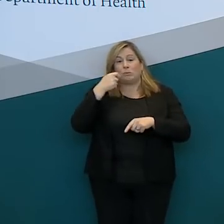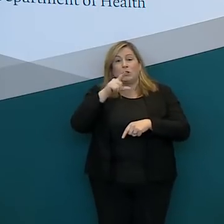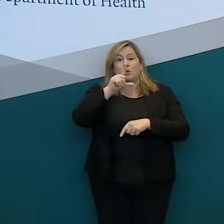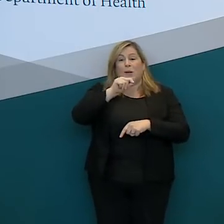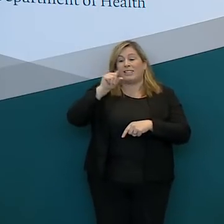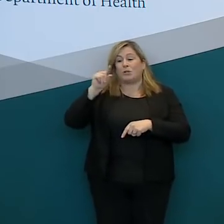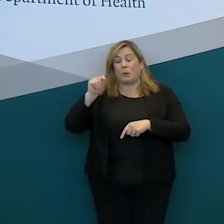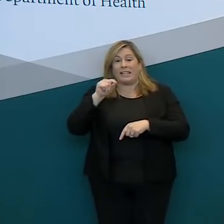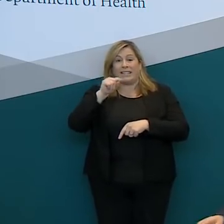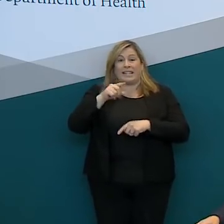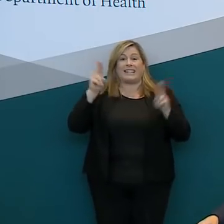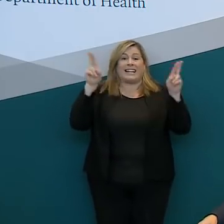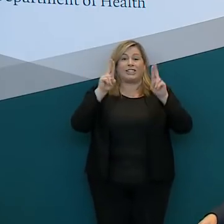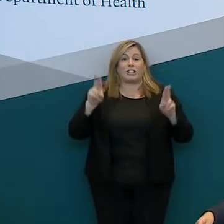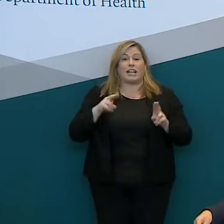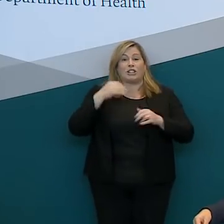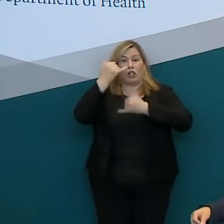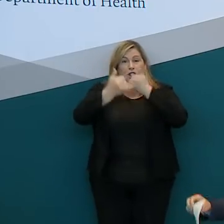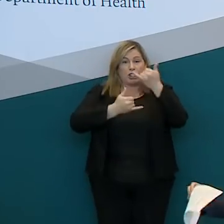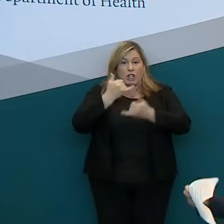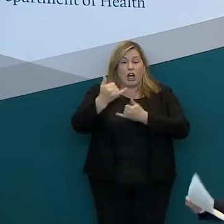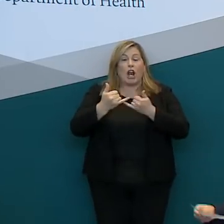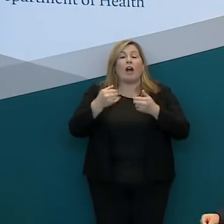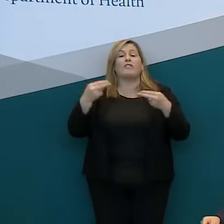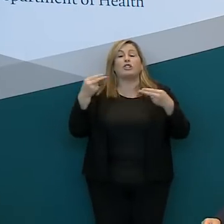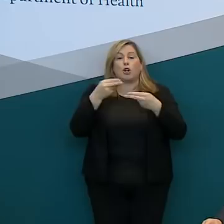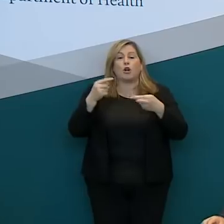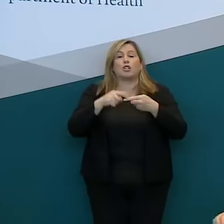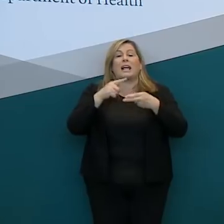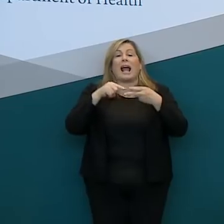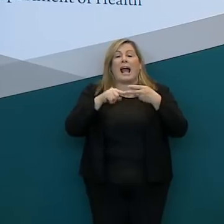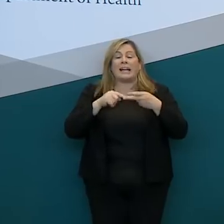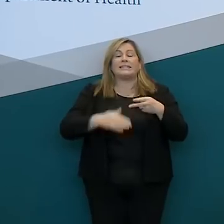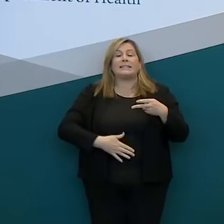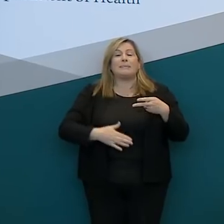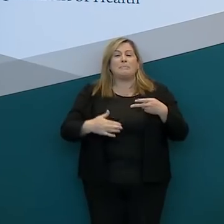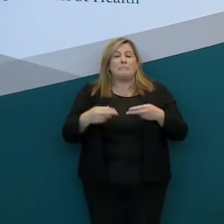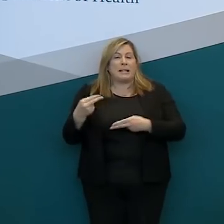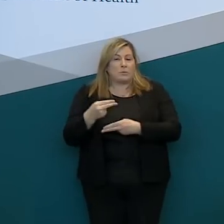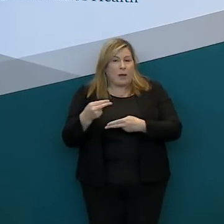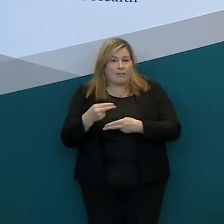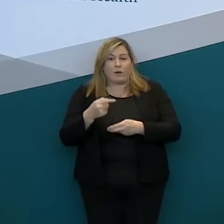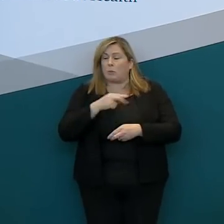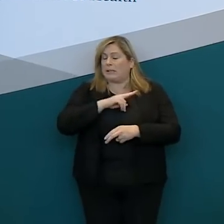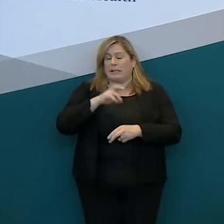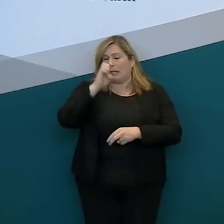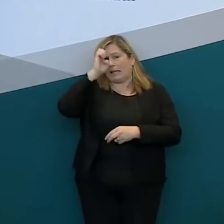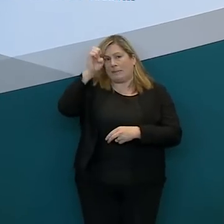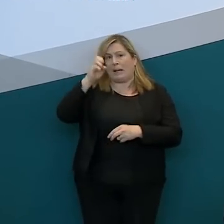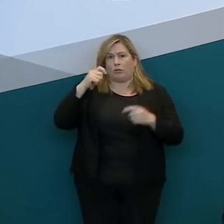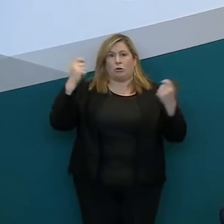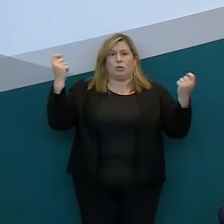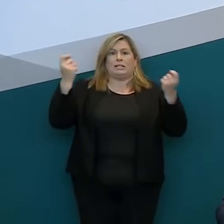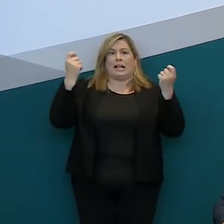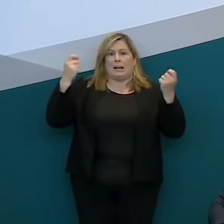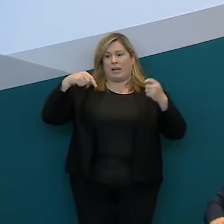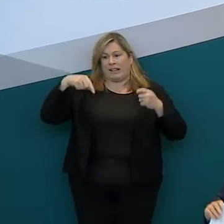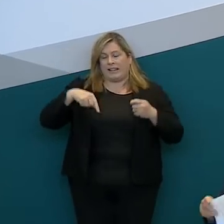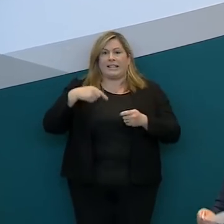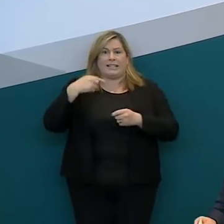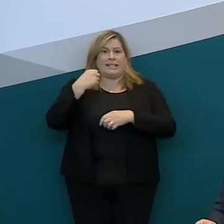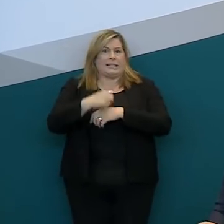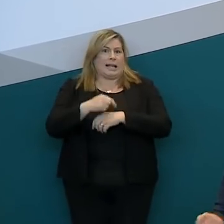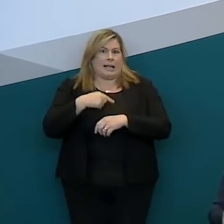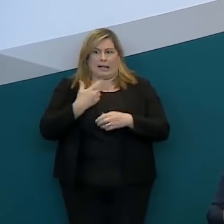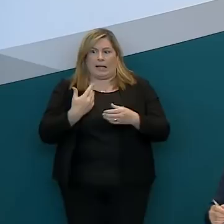the International Year of the Nurse and the Midwife. Now, we didn't expect to be celebrating this day, or indeed this year, amidst a COVID